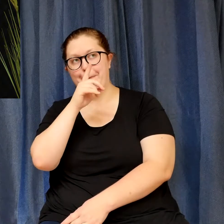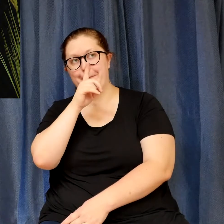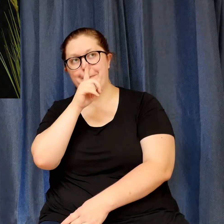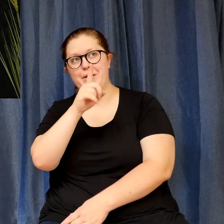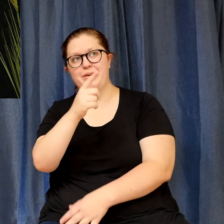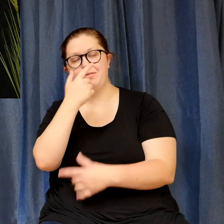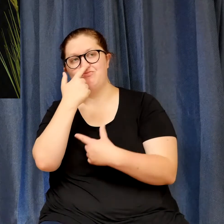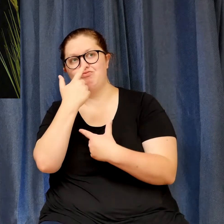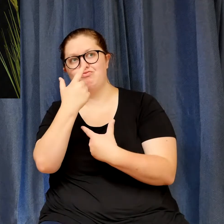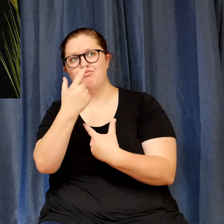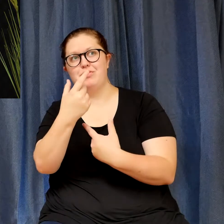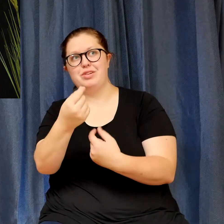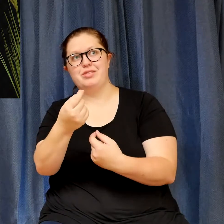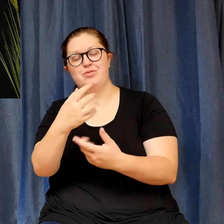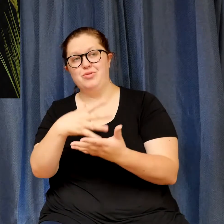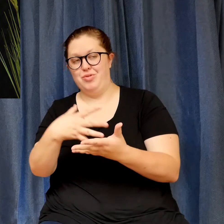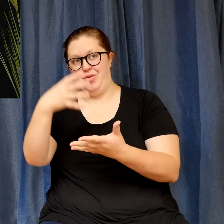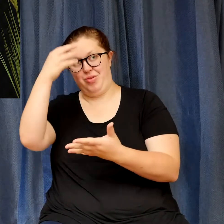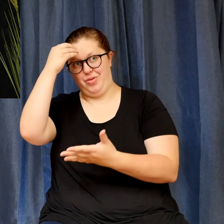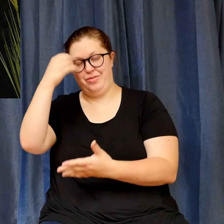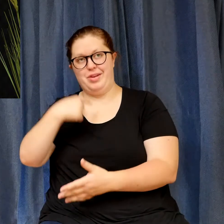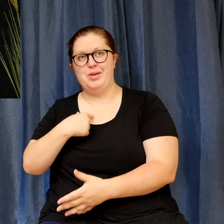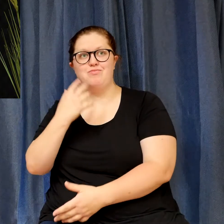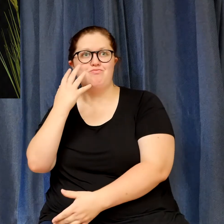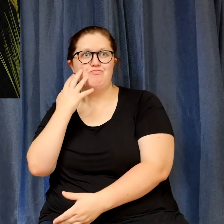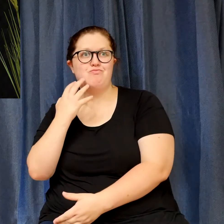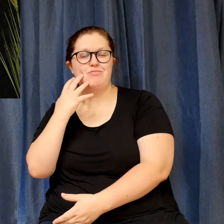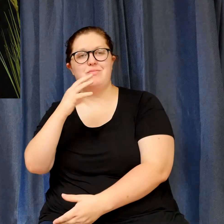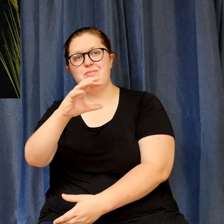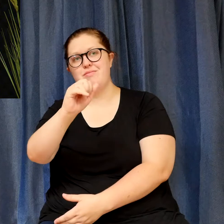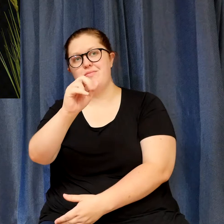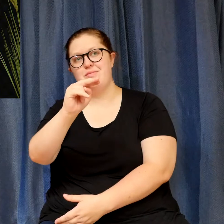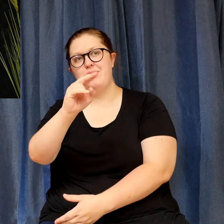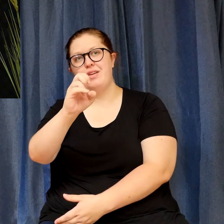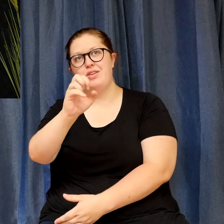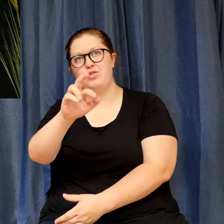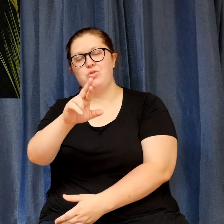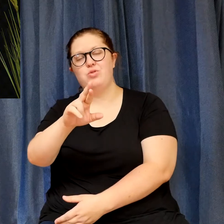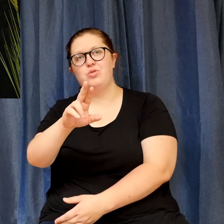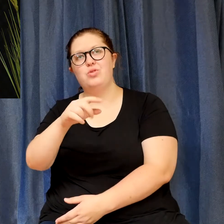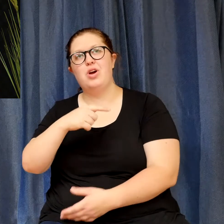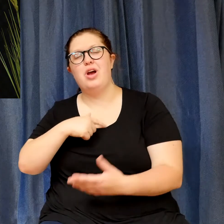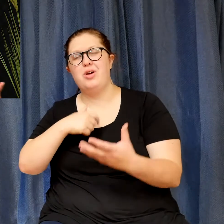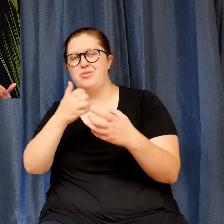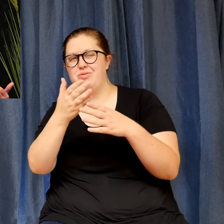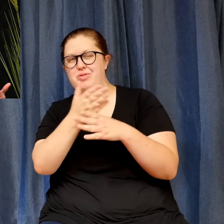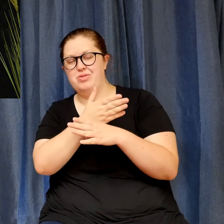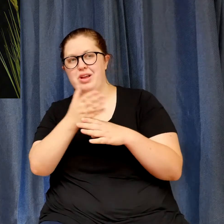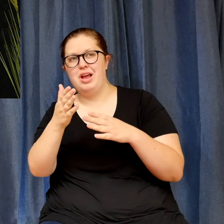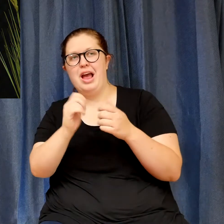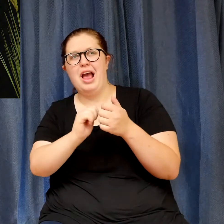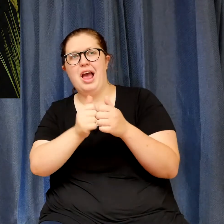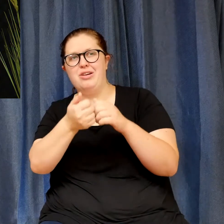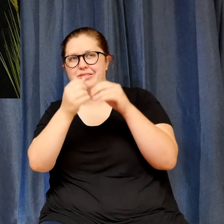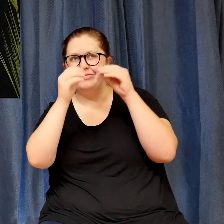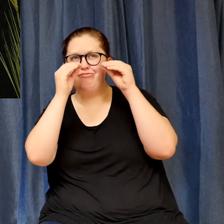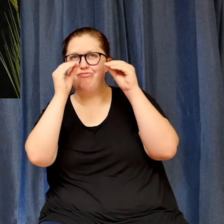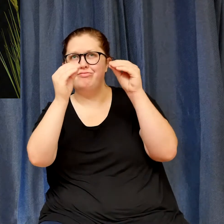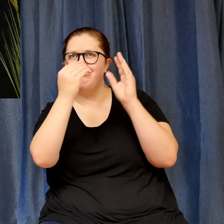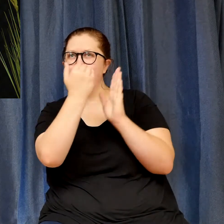very interesting to get that message. But what I want to share with you today is how the teachings of New